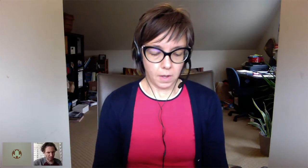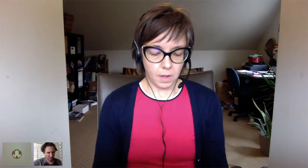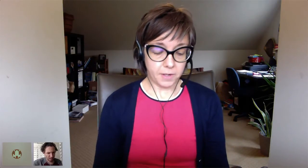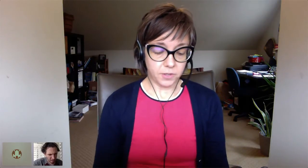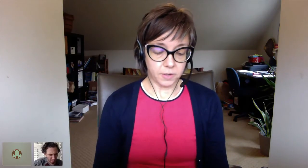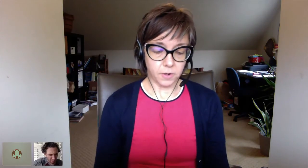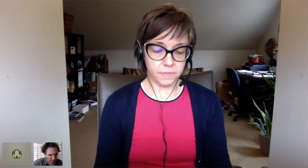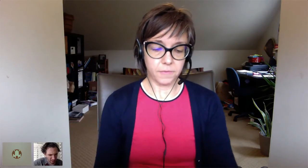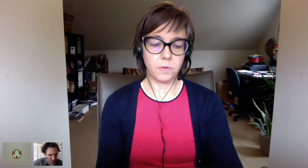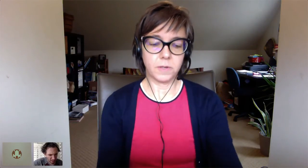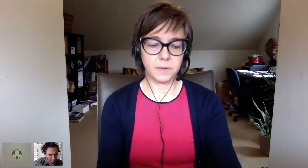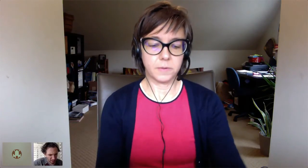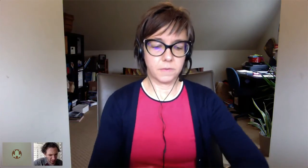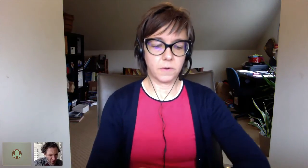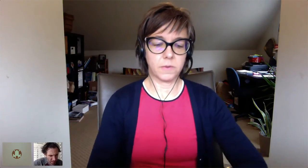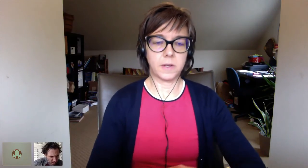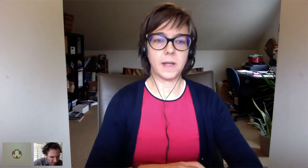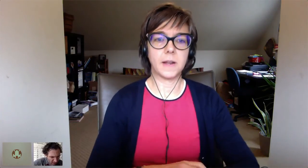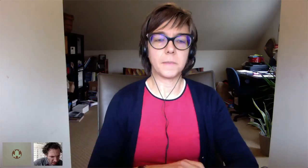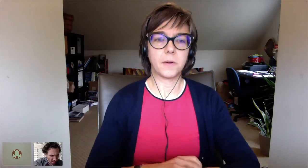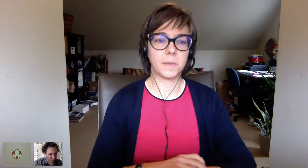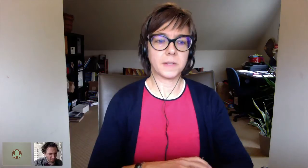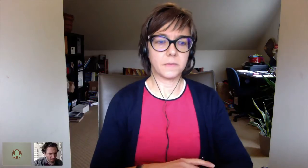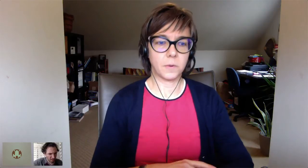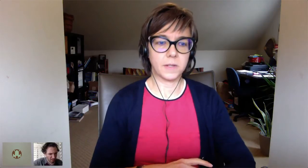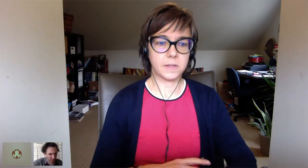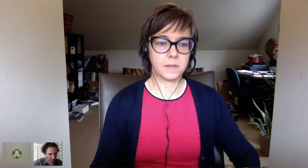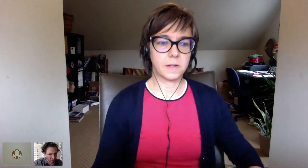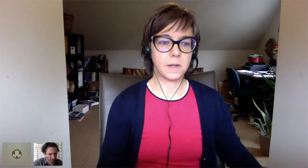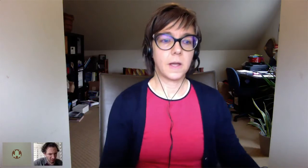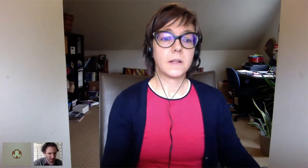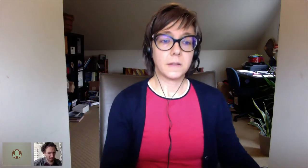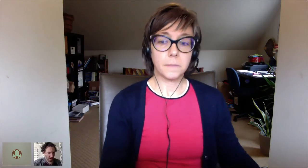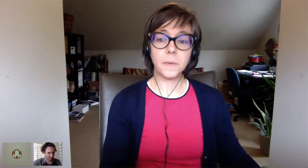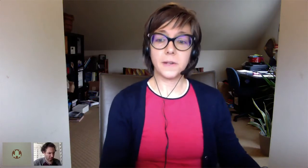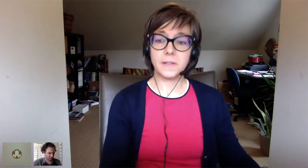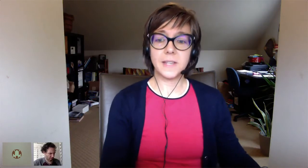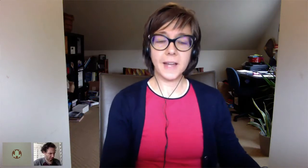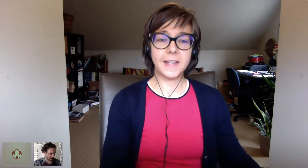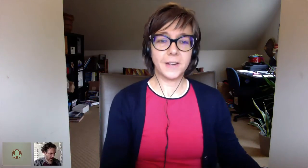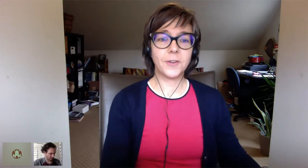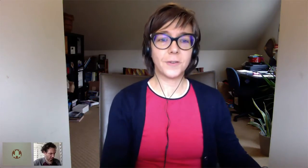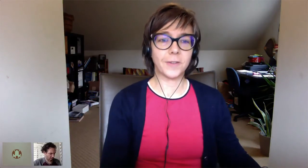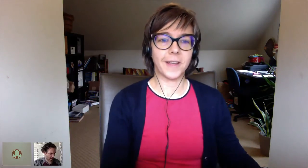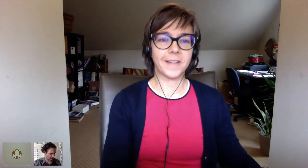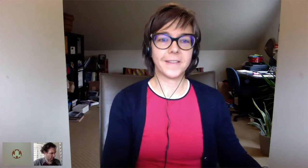I'm actually going to turn off the phone because I was on the phone with Elena? Lynette and I'm hearing myself twice. But see, I can hear you now, Lynette.